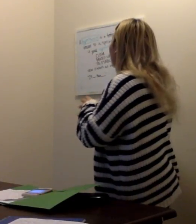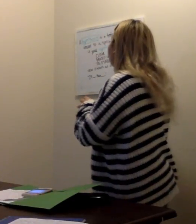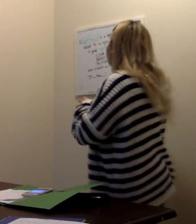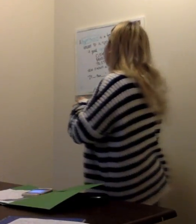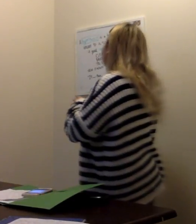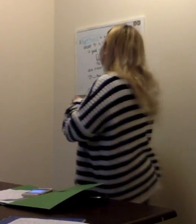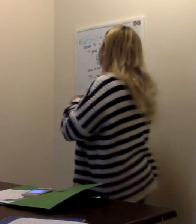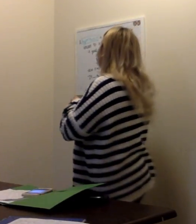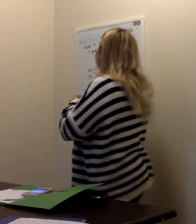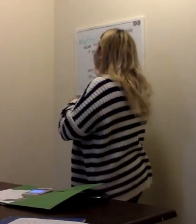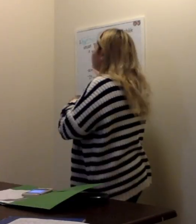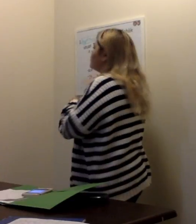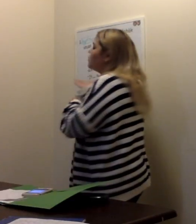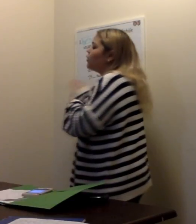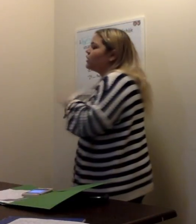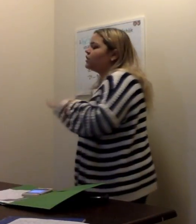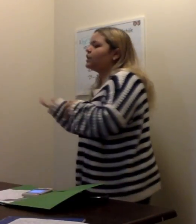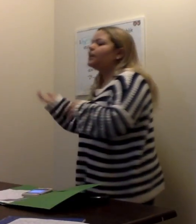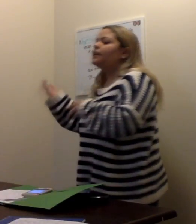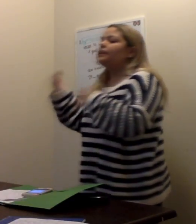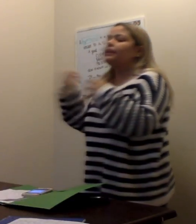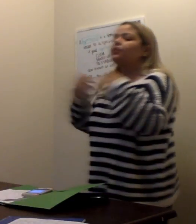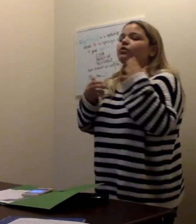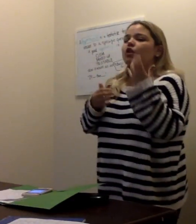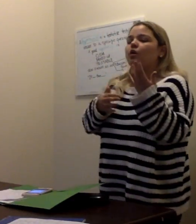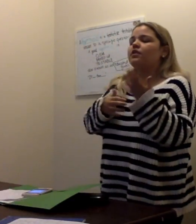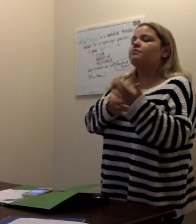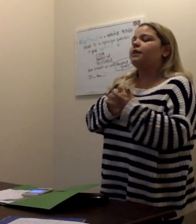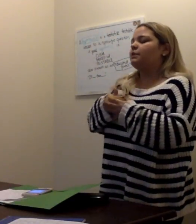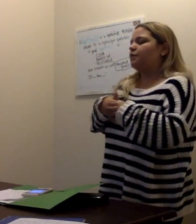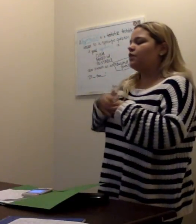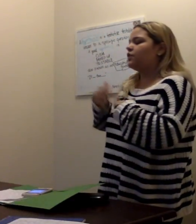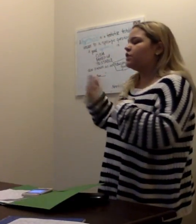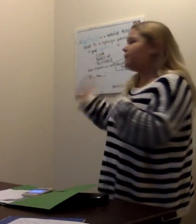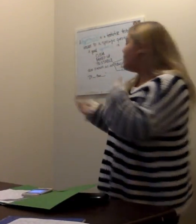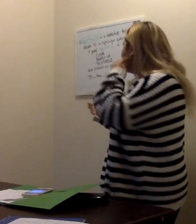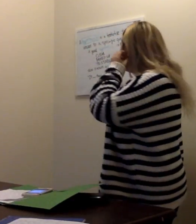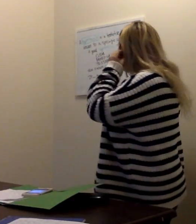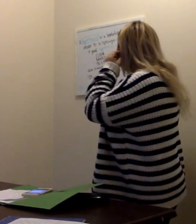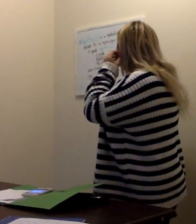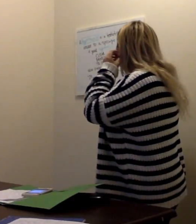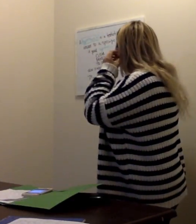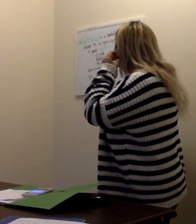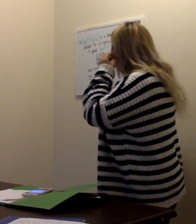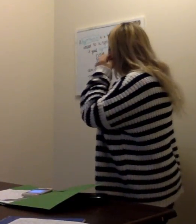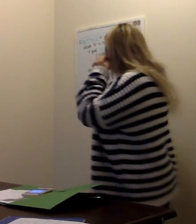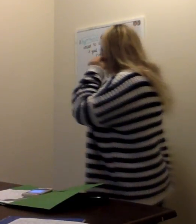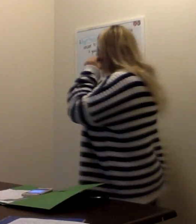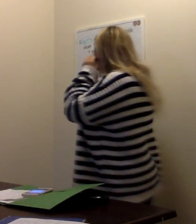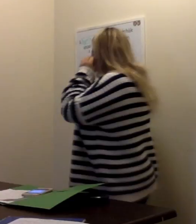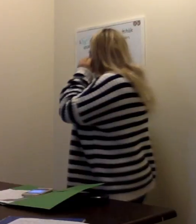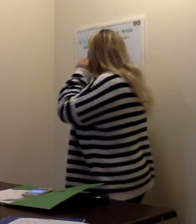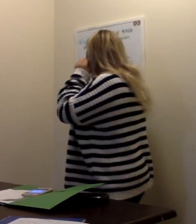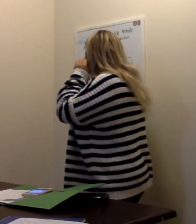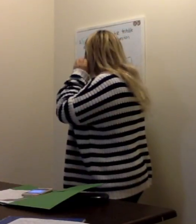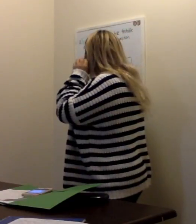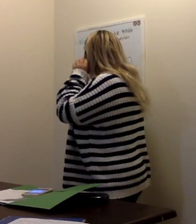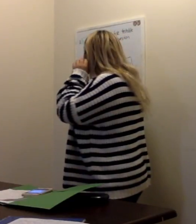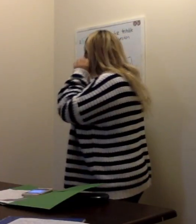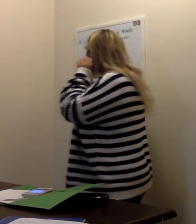because it's supposed to be an answer to a question, and then you'll know and then make up another experiment. So a thing that scientists use to help them